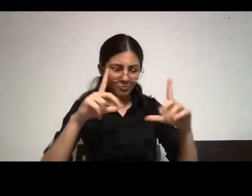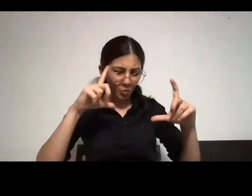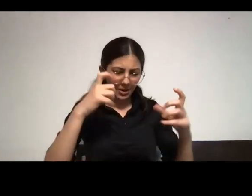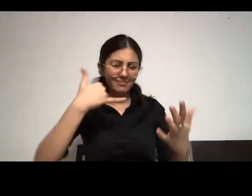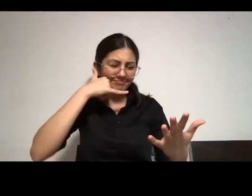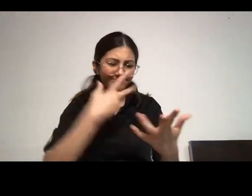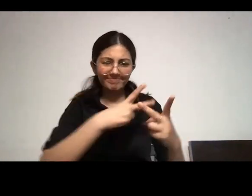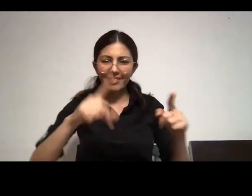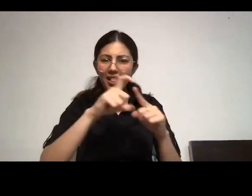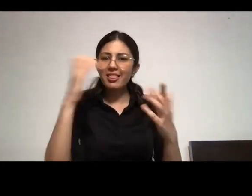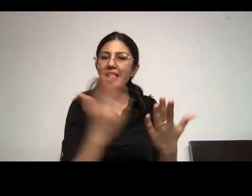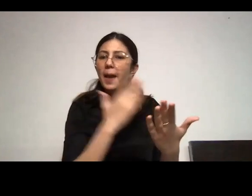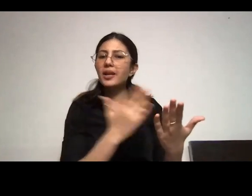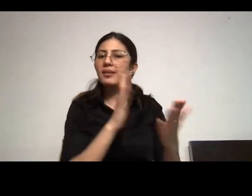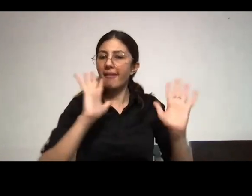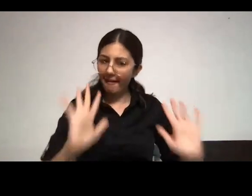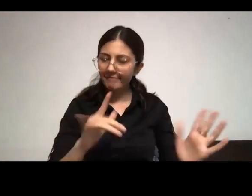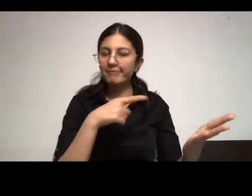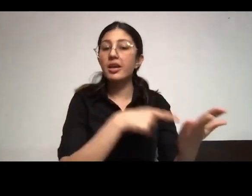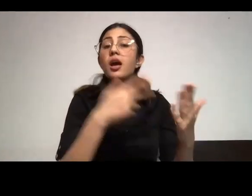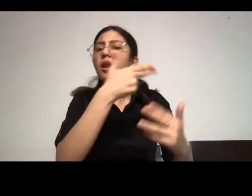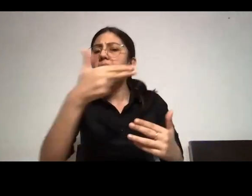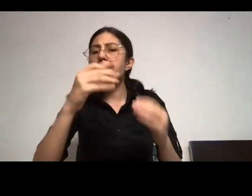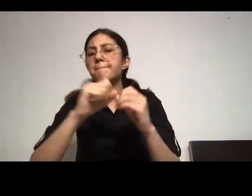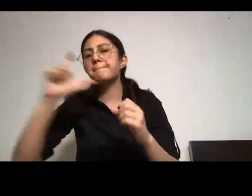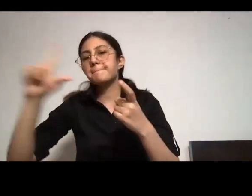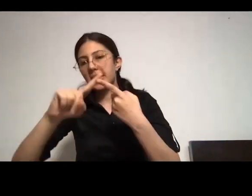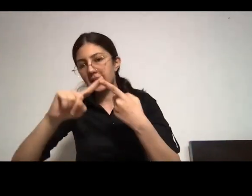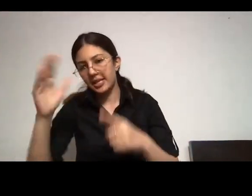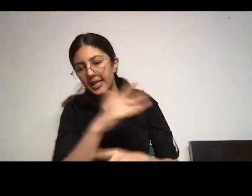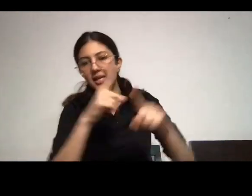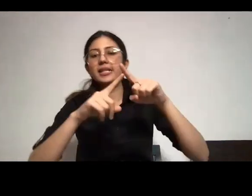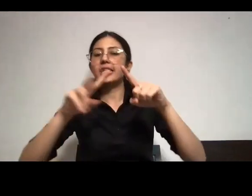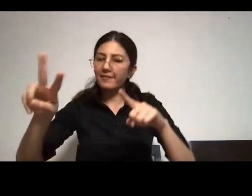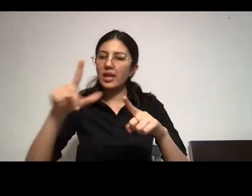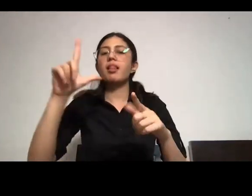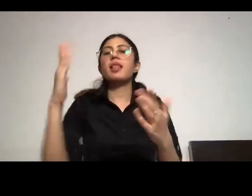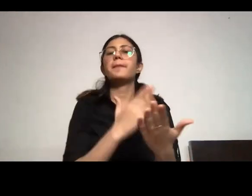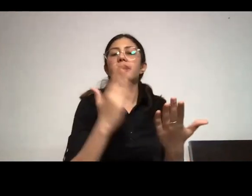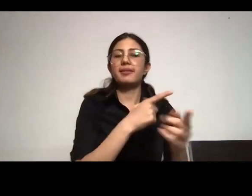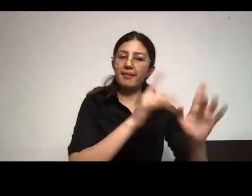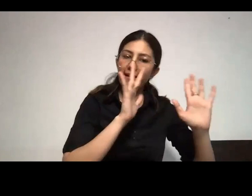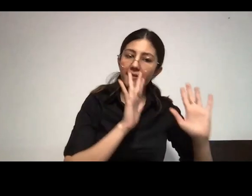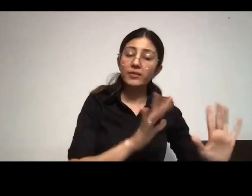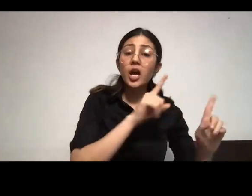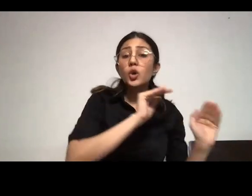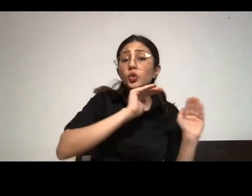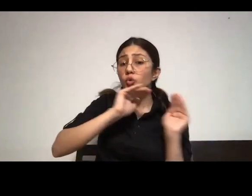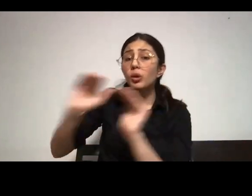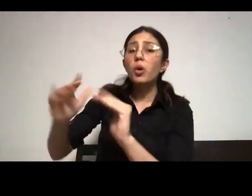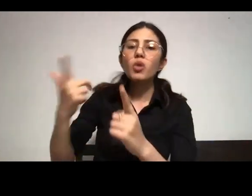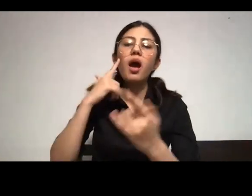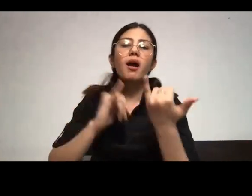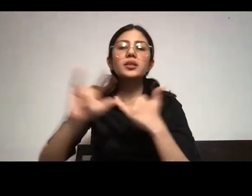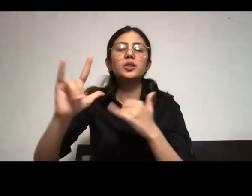which is called BleTV Library, but we also give support to these schools through ISL training for